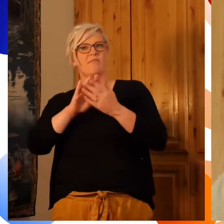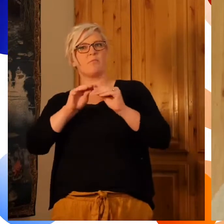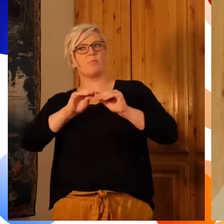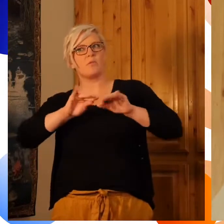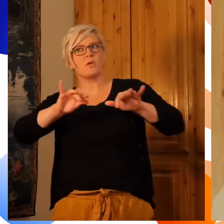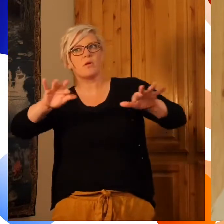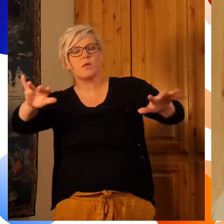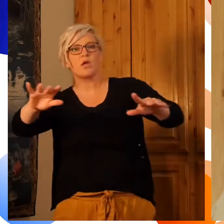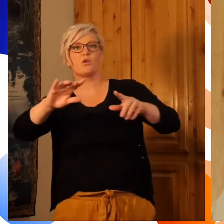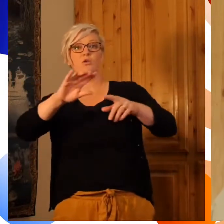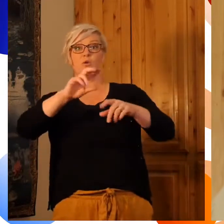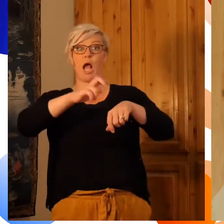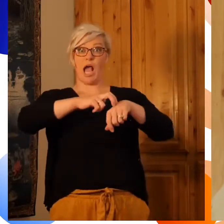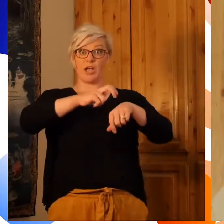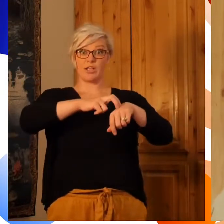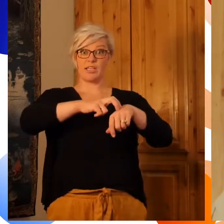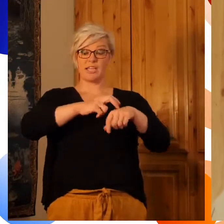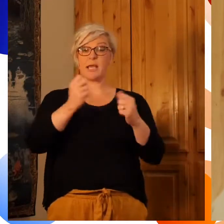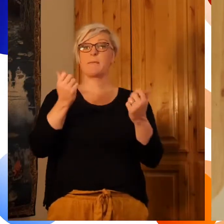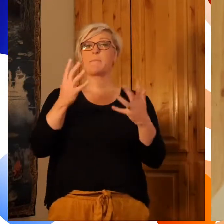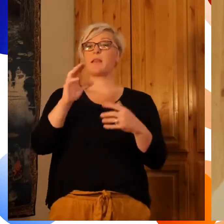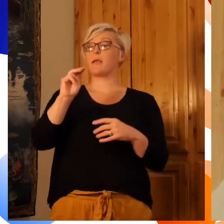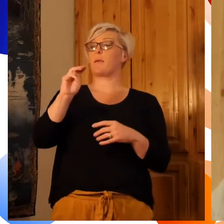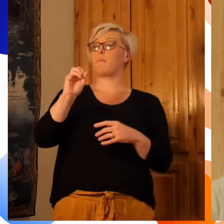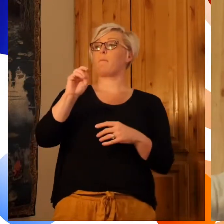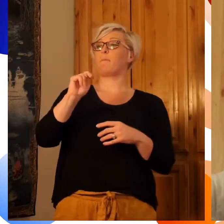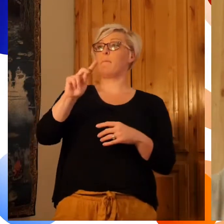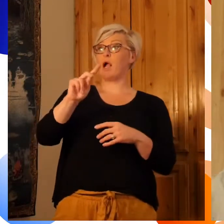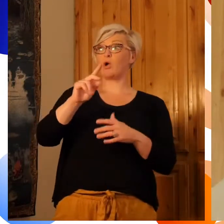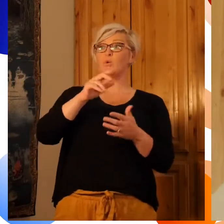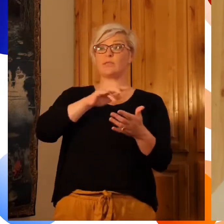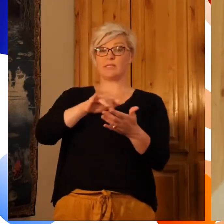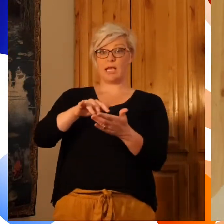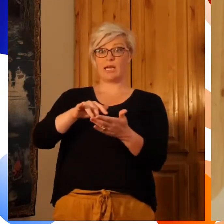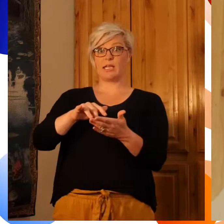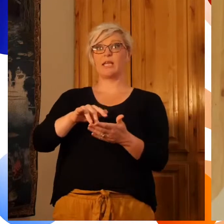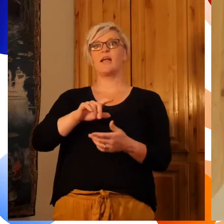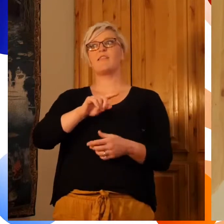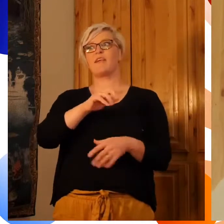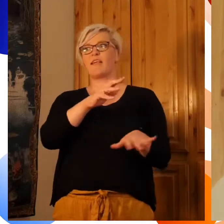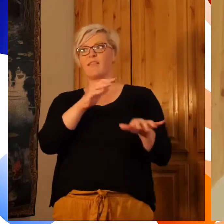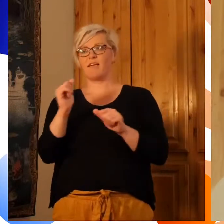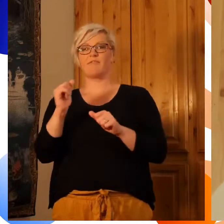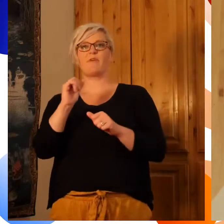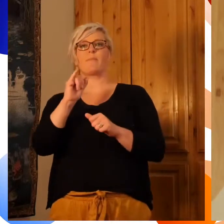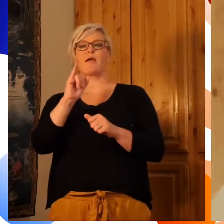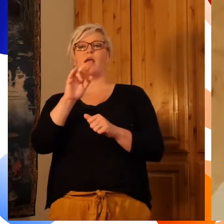monks that studied in the monasteries and things went out from Ireland and to convert